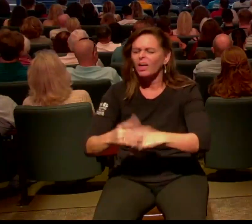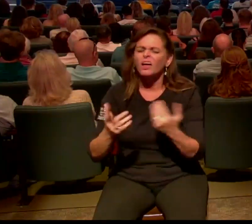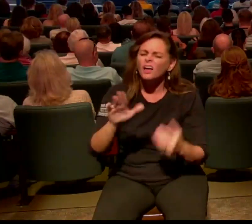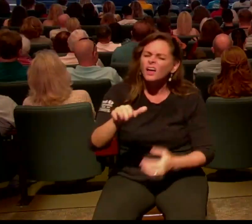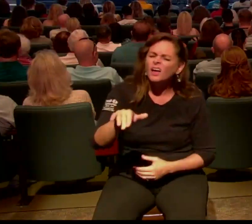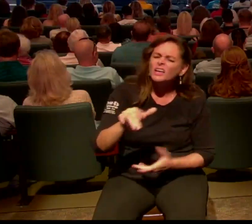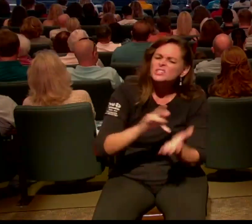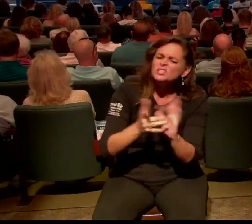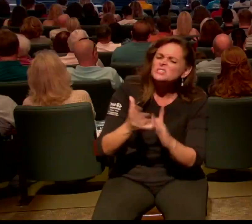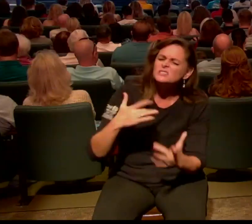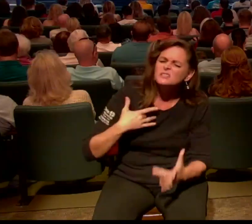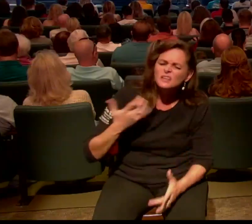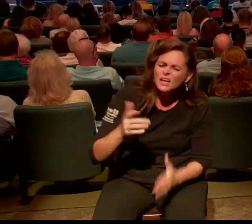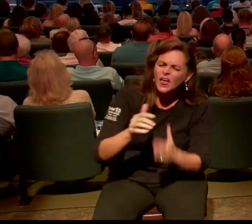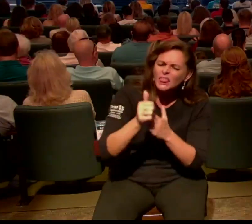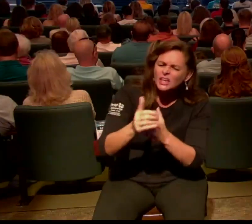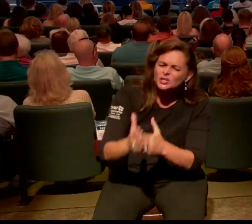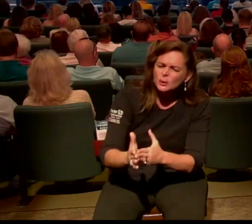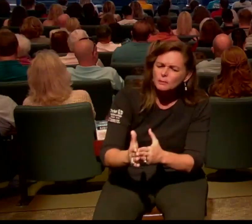leadership is servanthood,